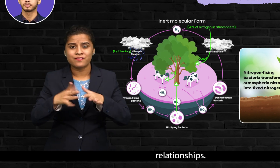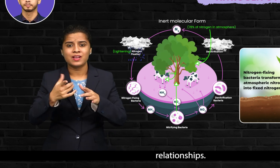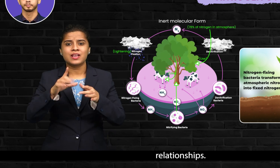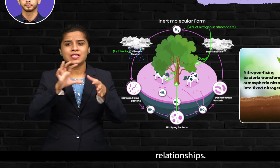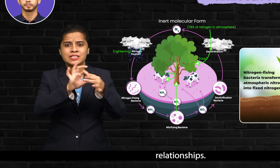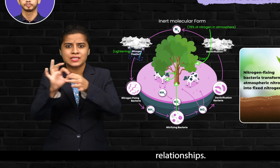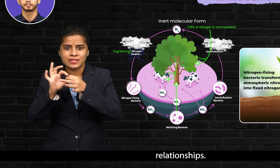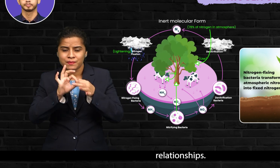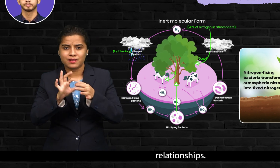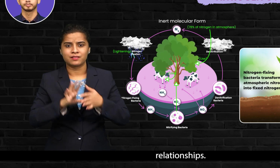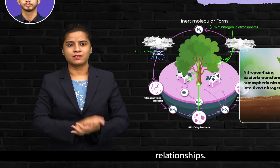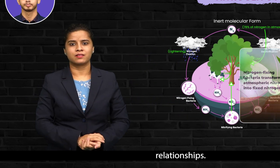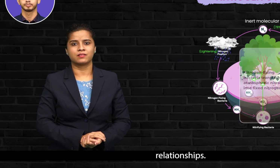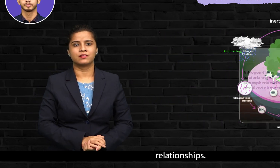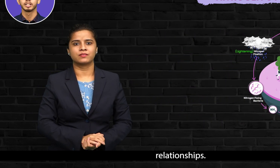relationships.